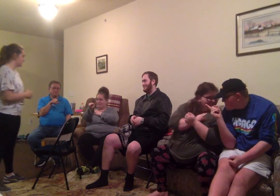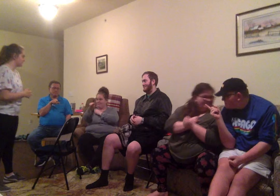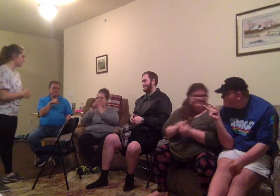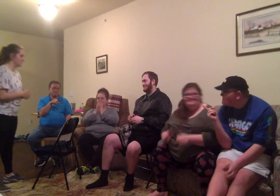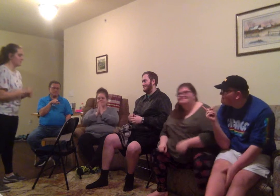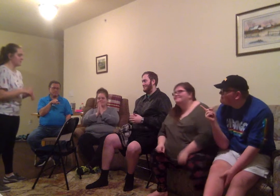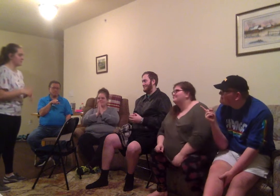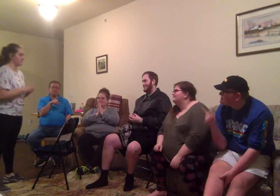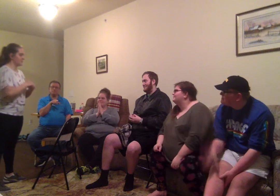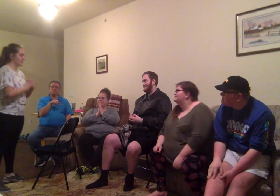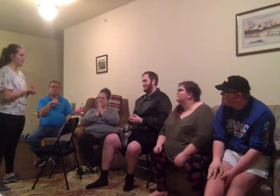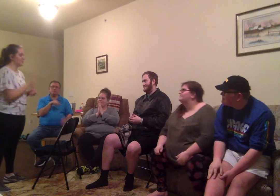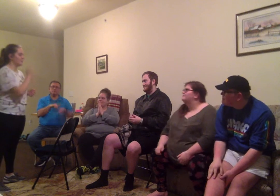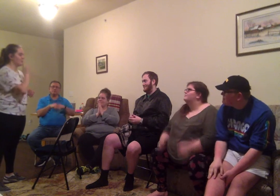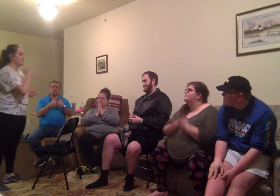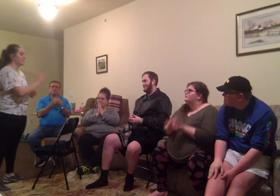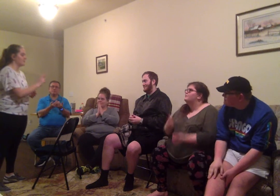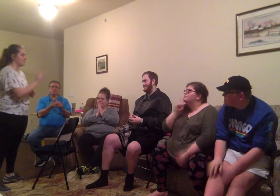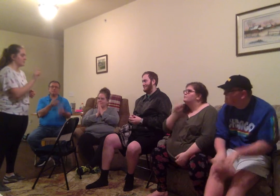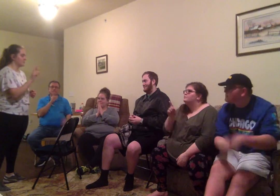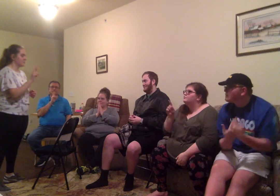Mm-hmm. Or you can do how are with an R,